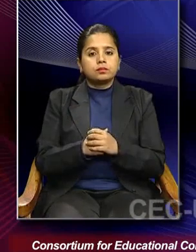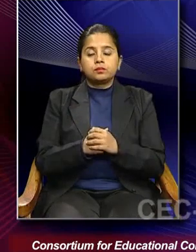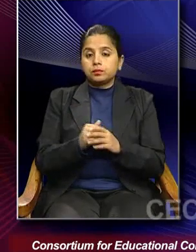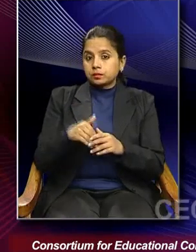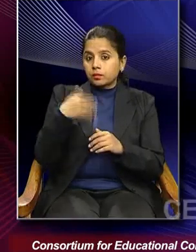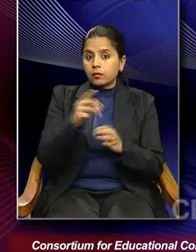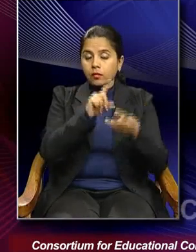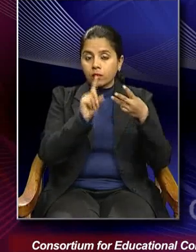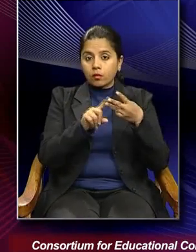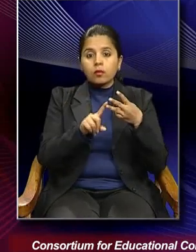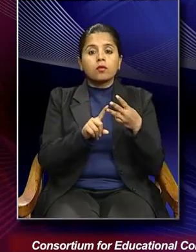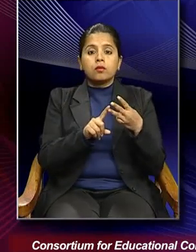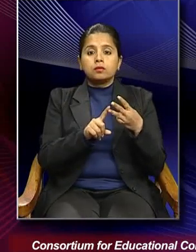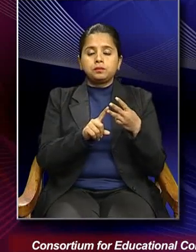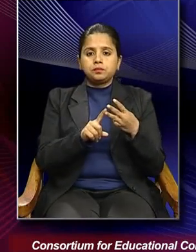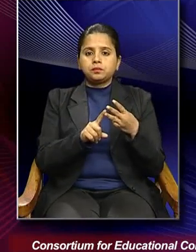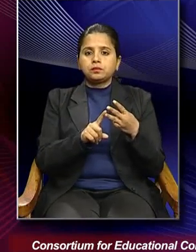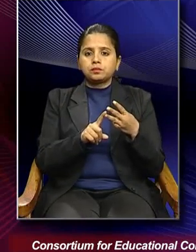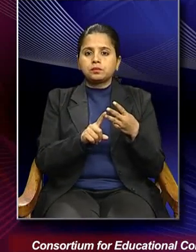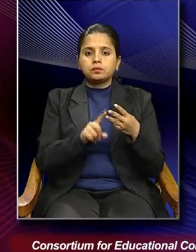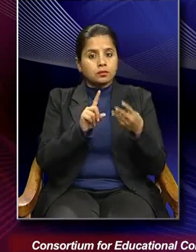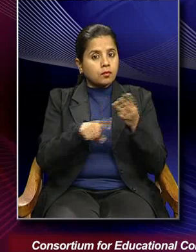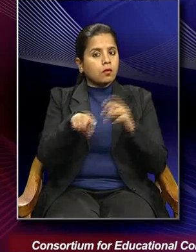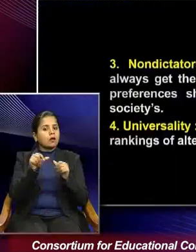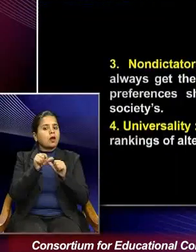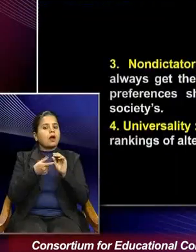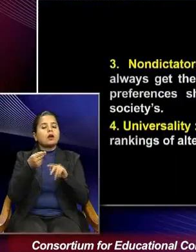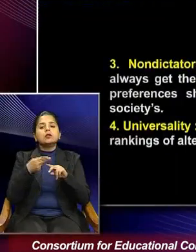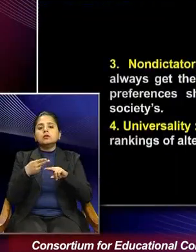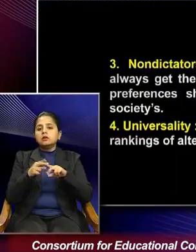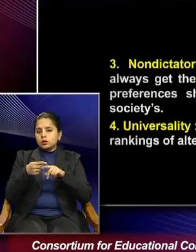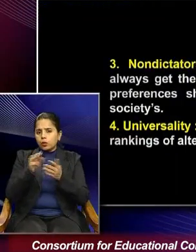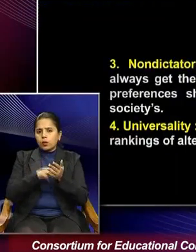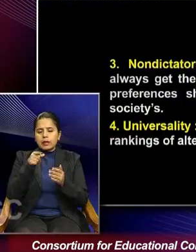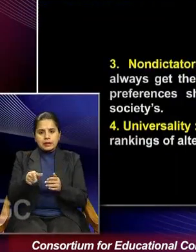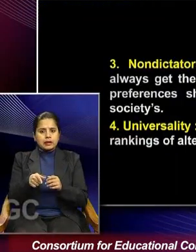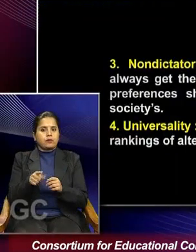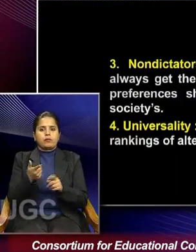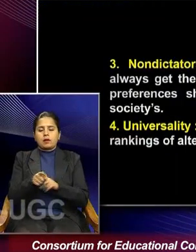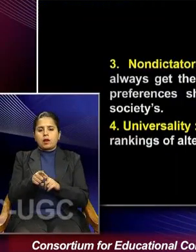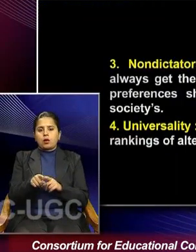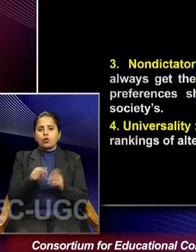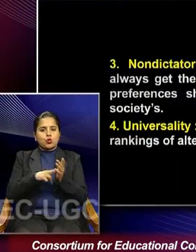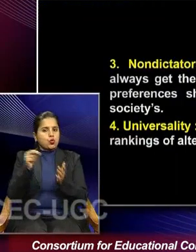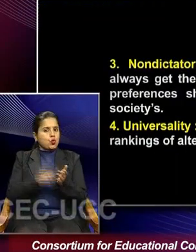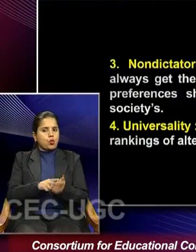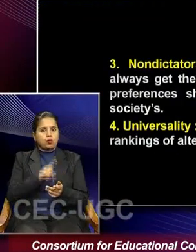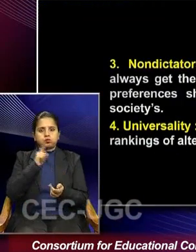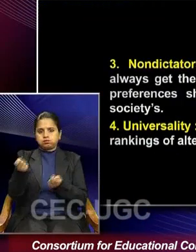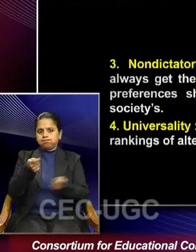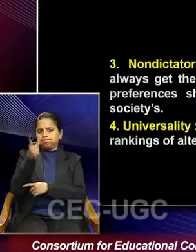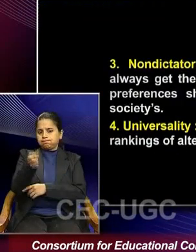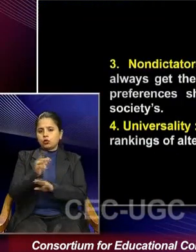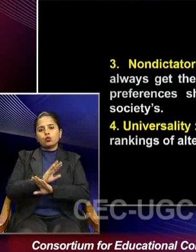Third criteria or third axiom is non-dictatorship. No one should always get